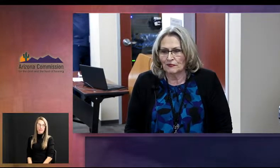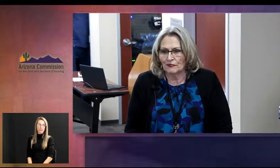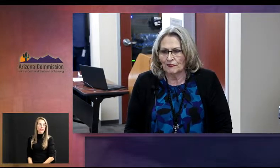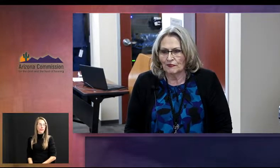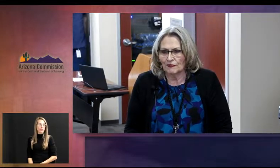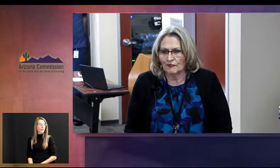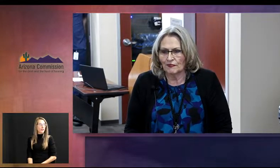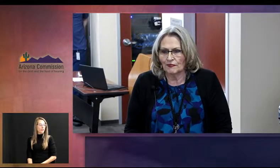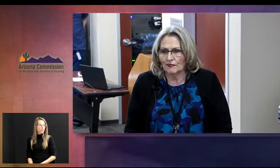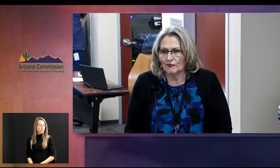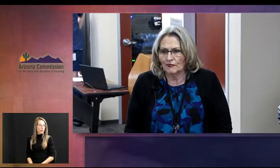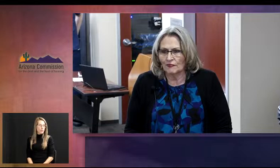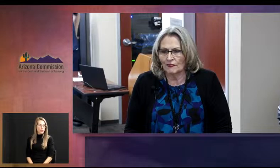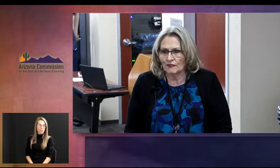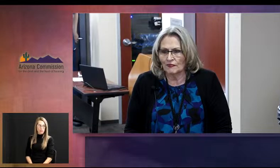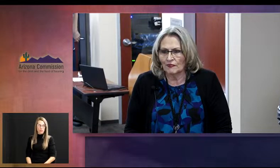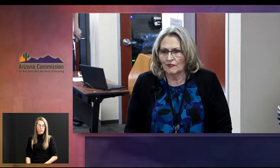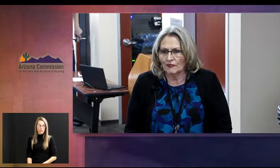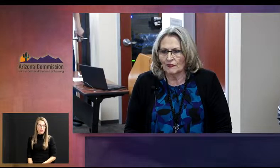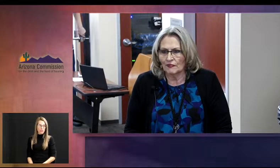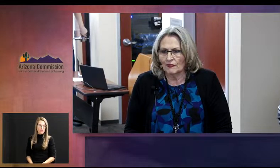I don't know what this. What is the rectangle?